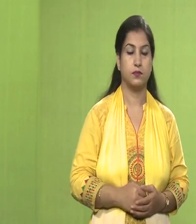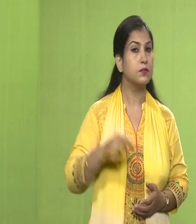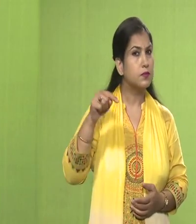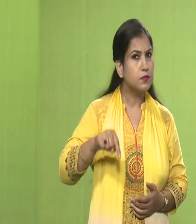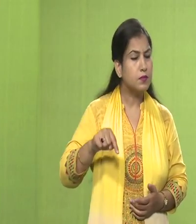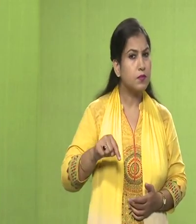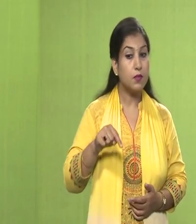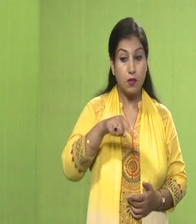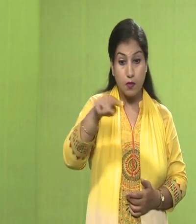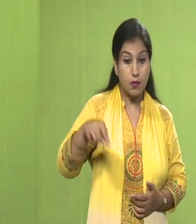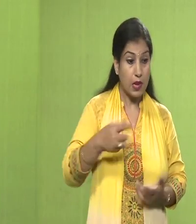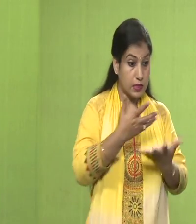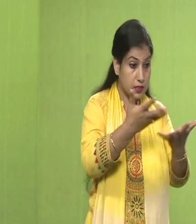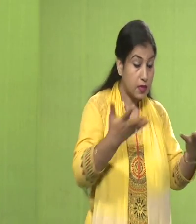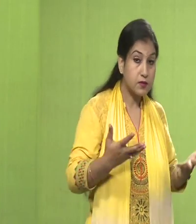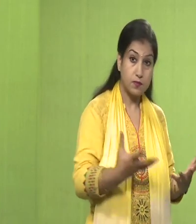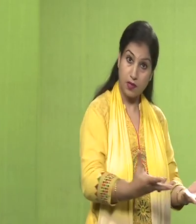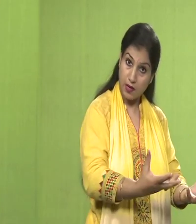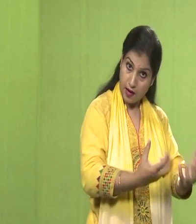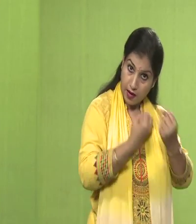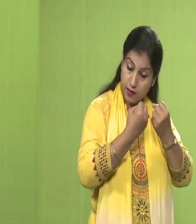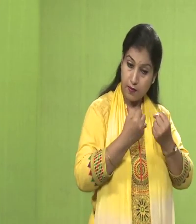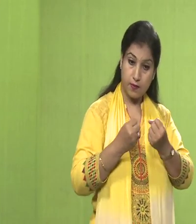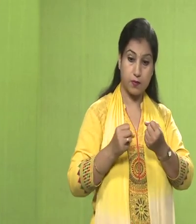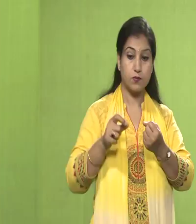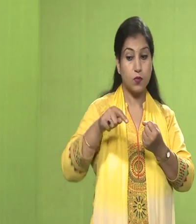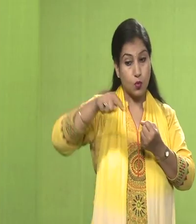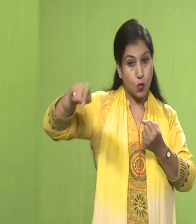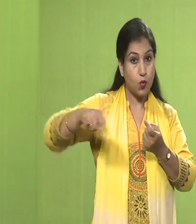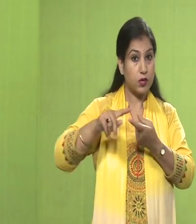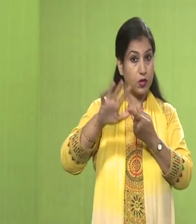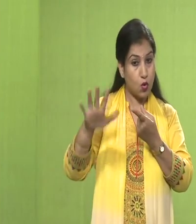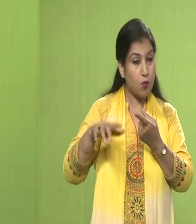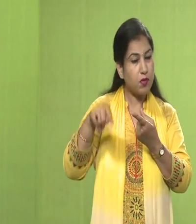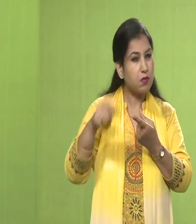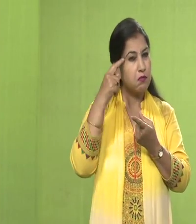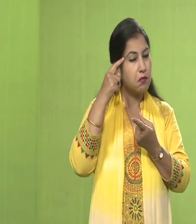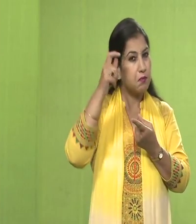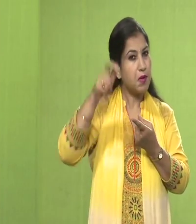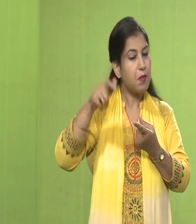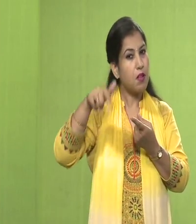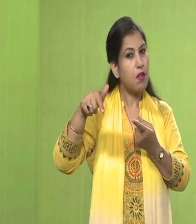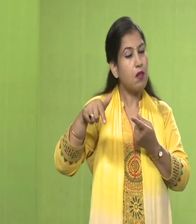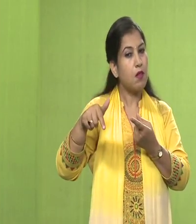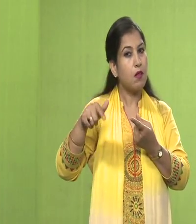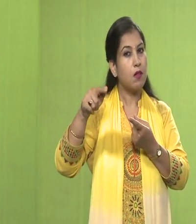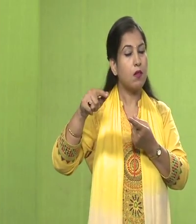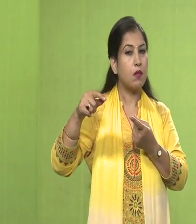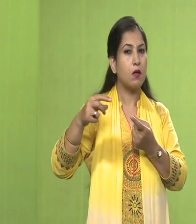Therefore, to get these items, the European merchants had to travel by the land route